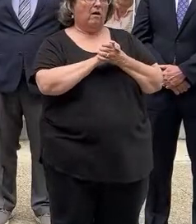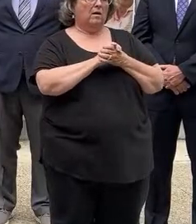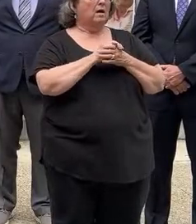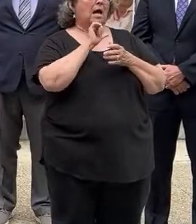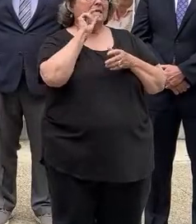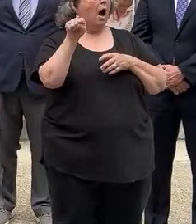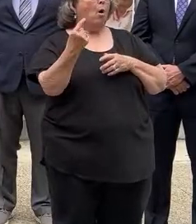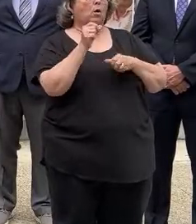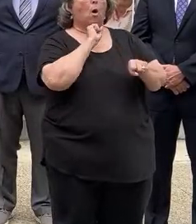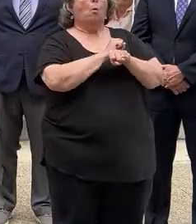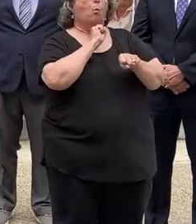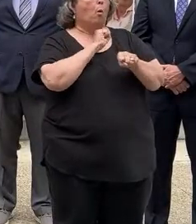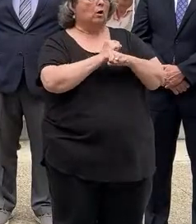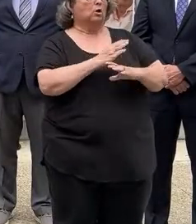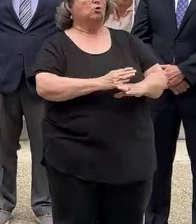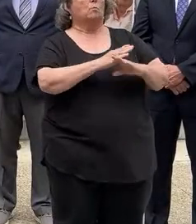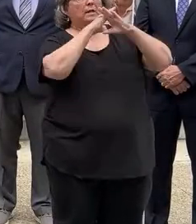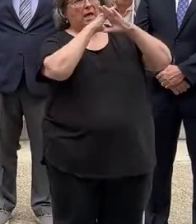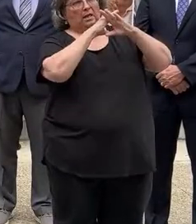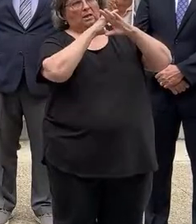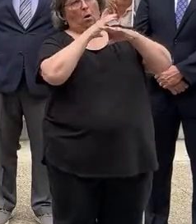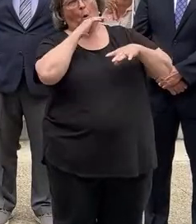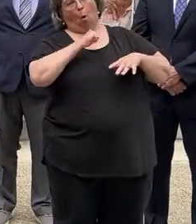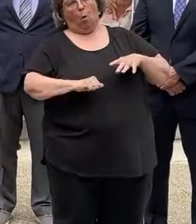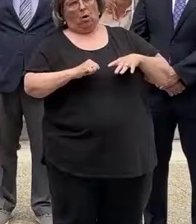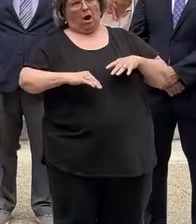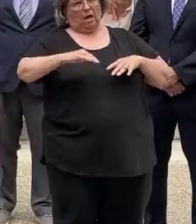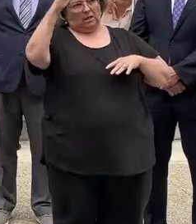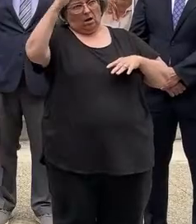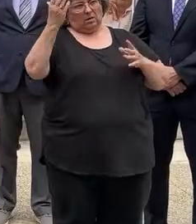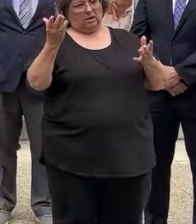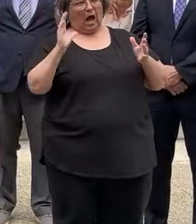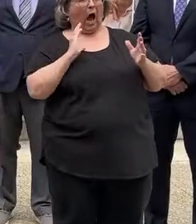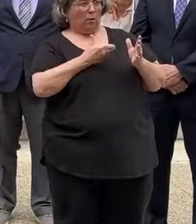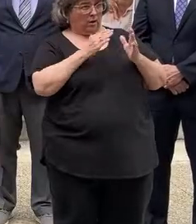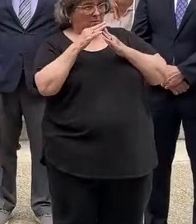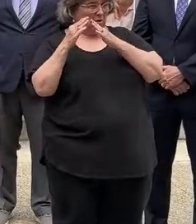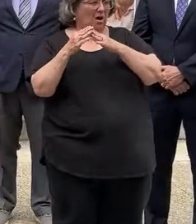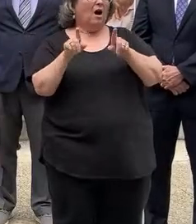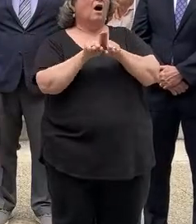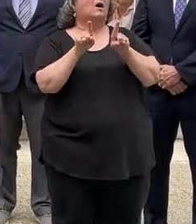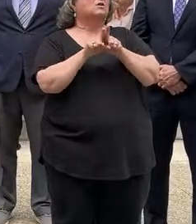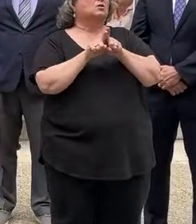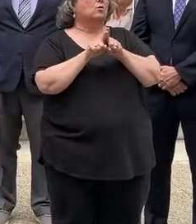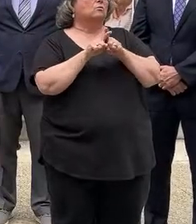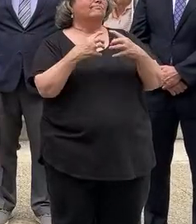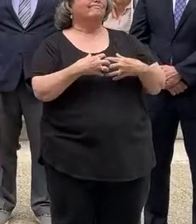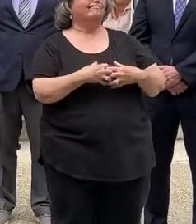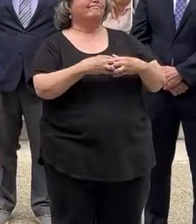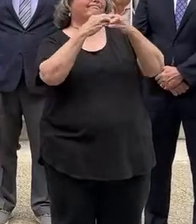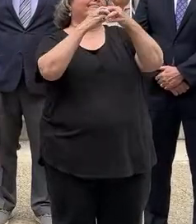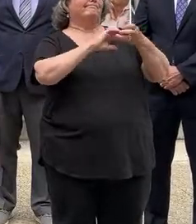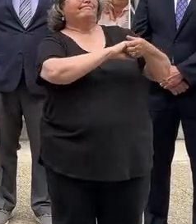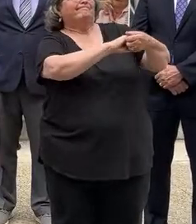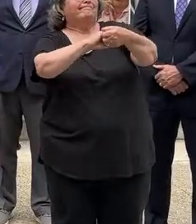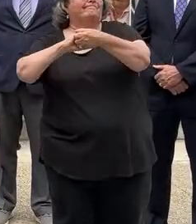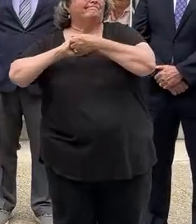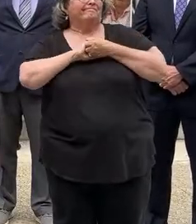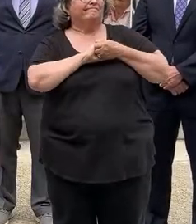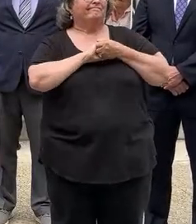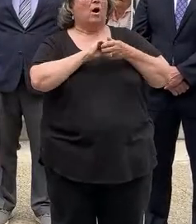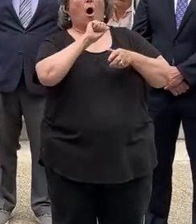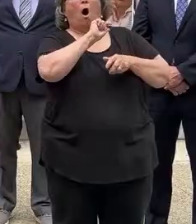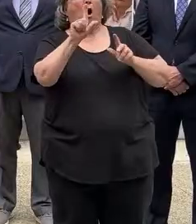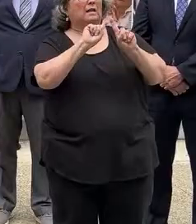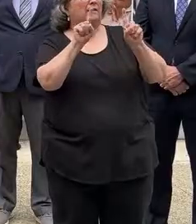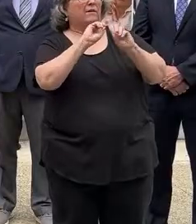not only worked to protect the older adults in our community, but also to build collaboratives among